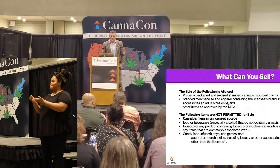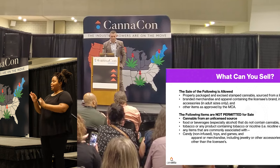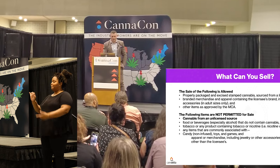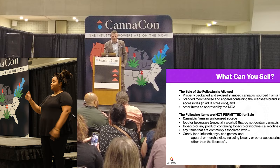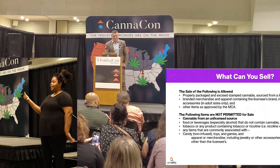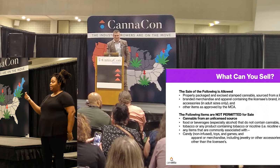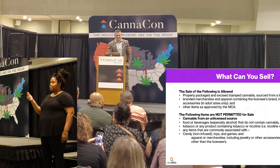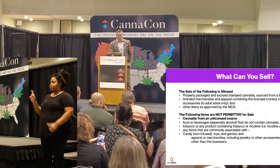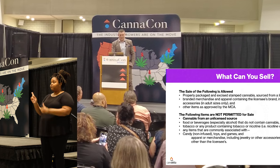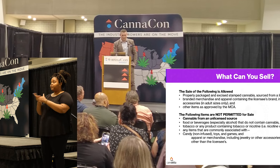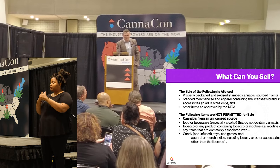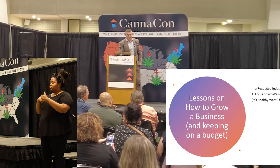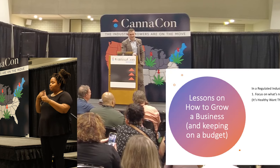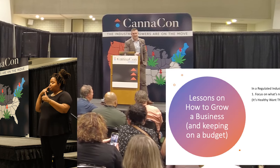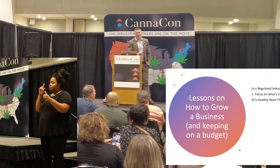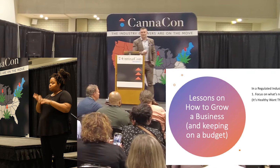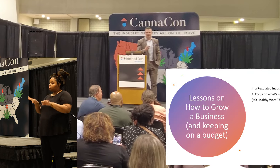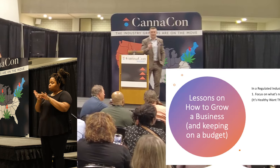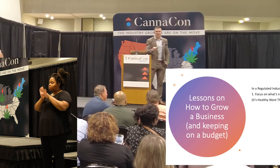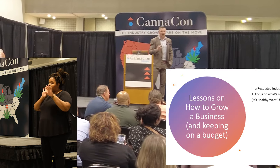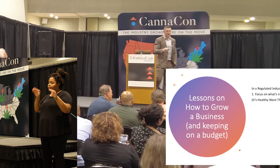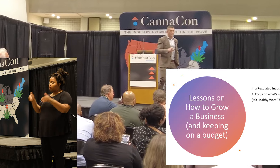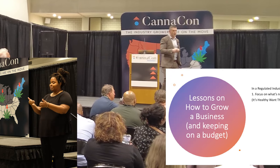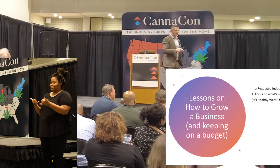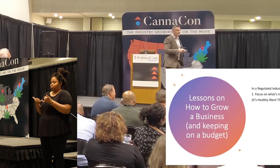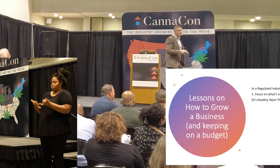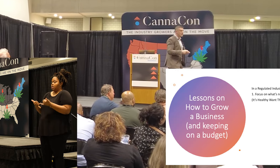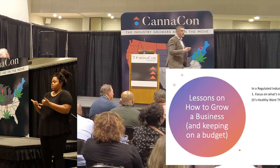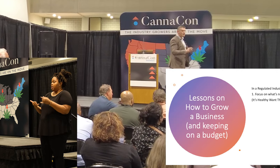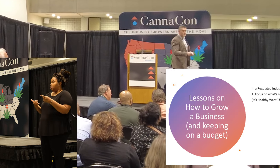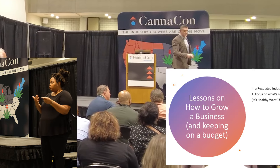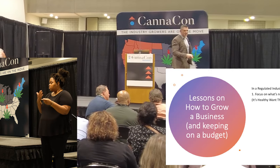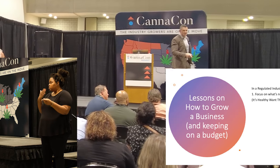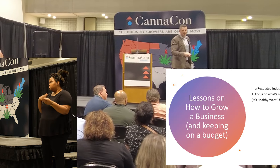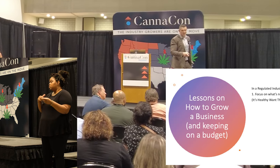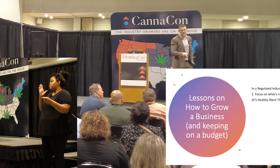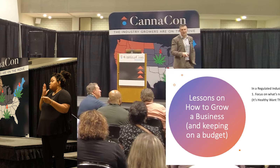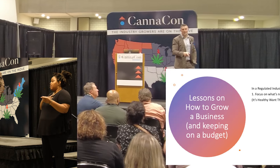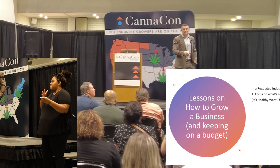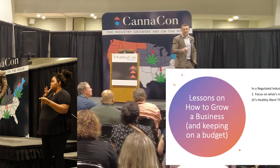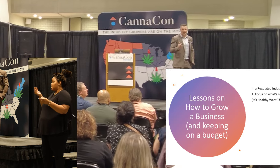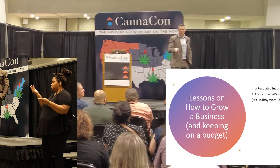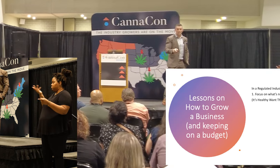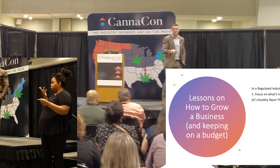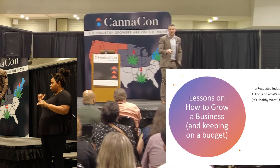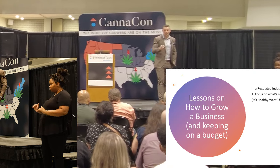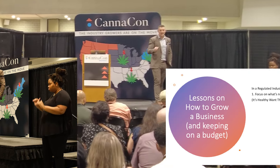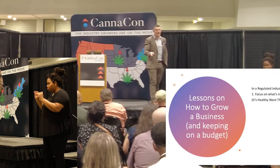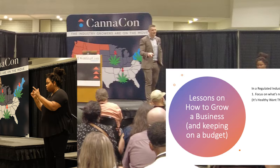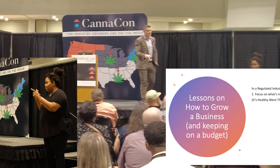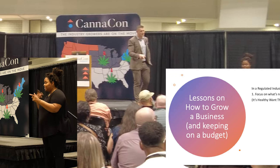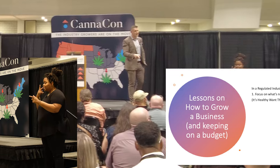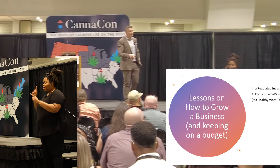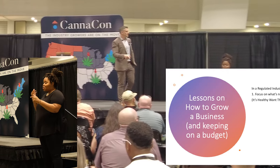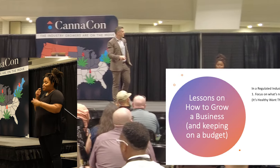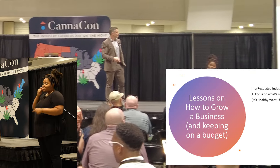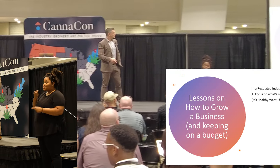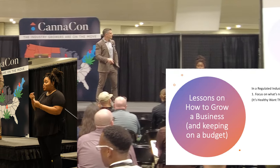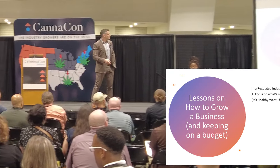So number one, I would say is focus on what's needed now. It's very, very healthy to want things. My mom used to say this to me every time I saw a cool toy ad on